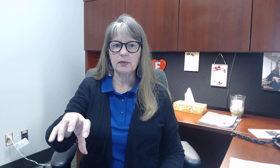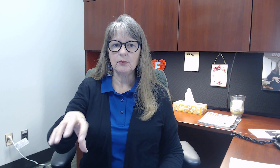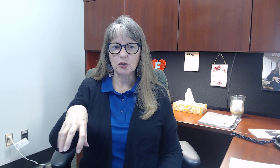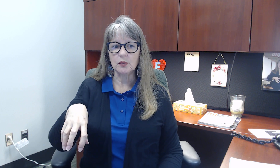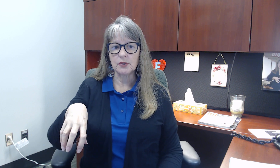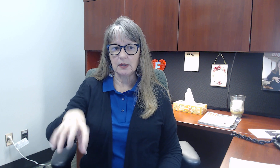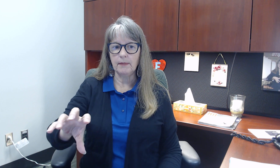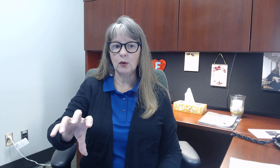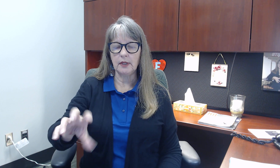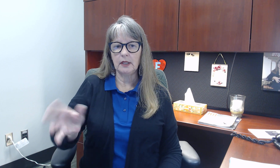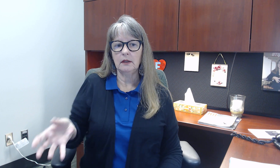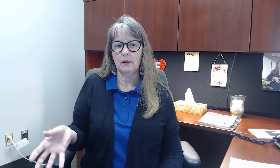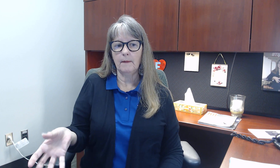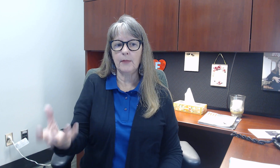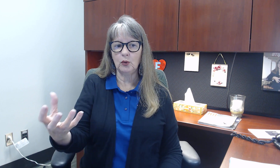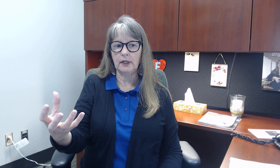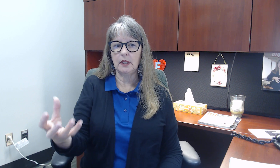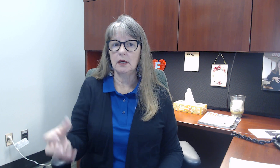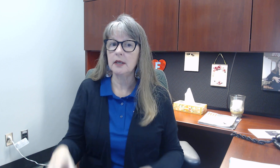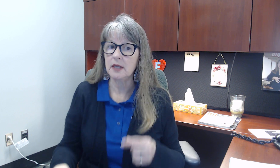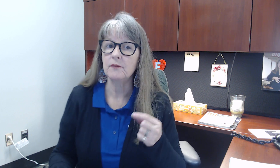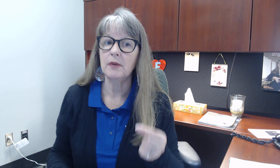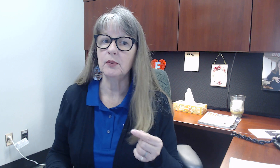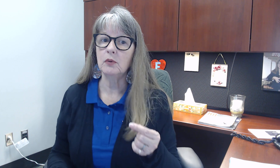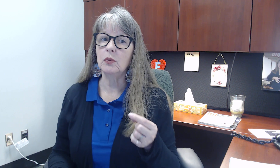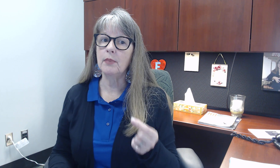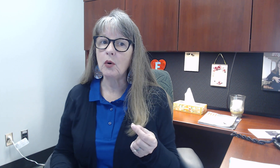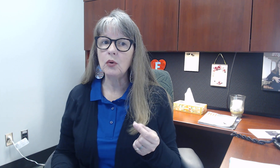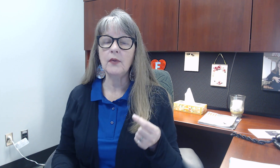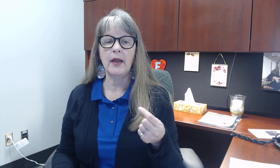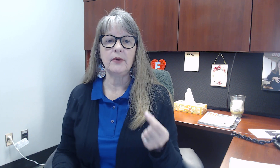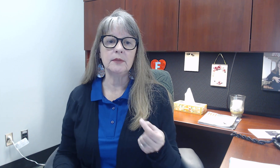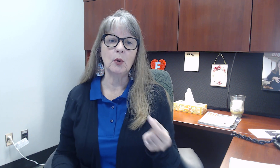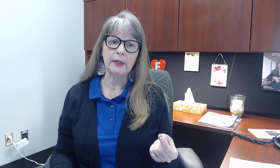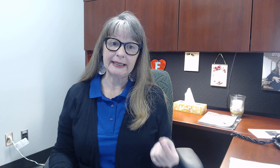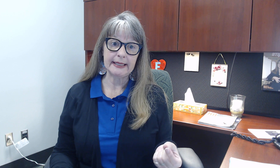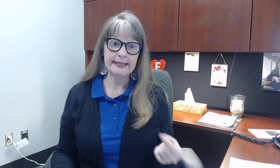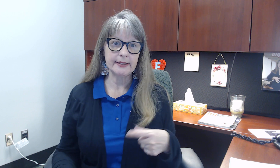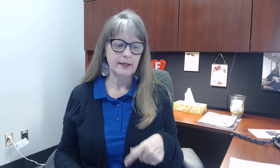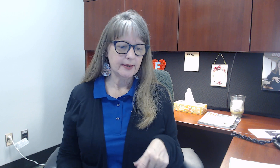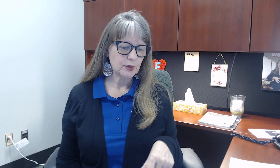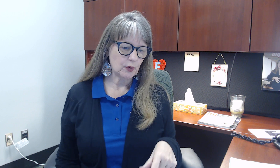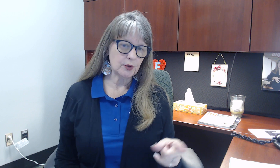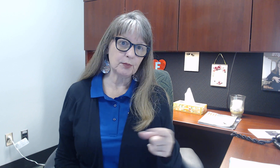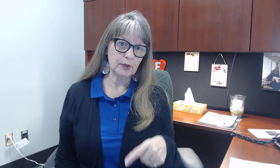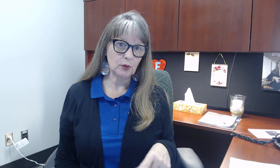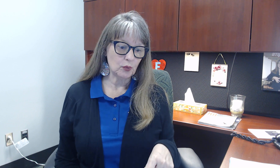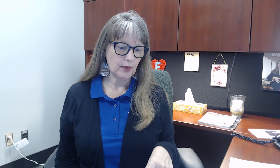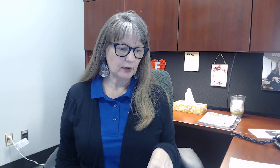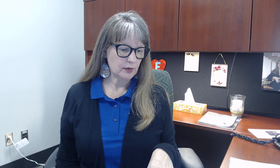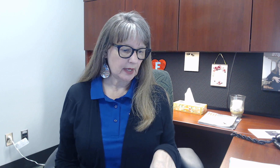you will see bowling. A lot of deaf people will bowl. They have these bowling leagues. So it's pretty cool. They use that a